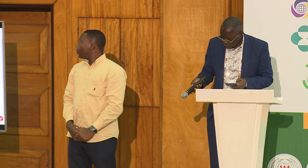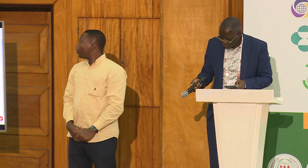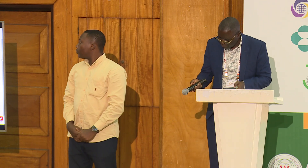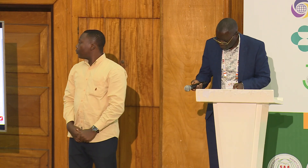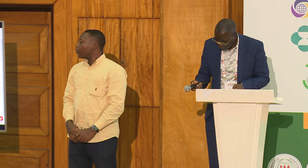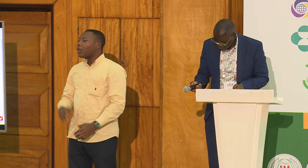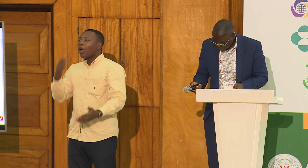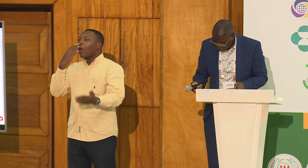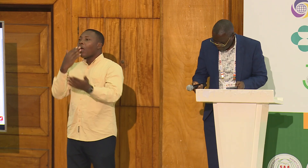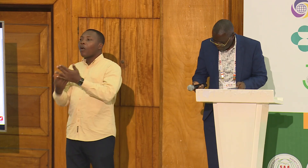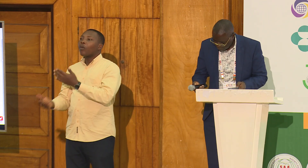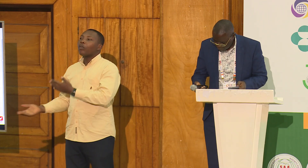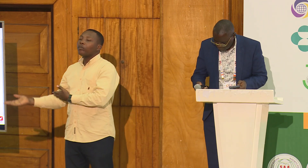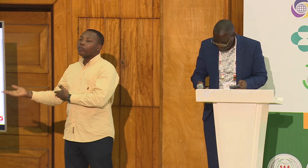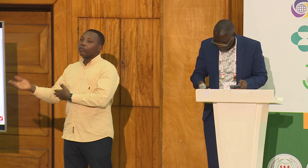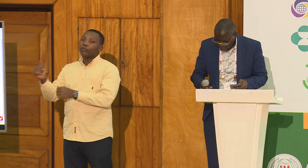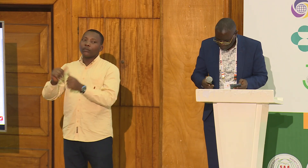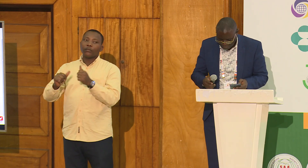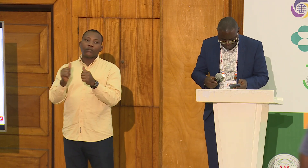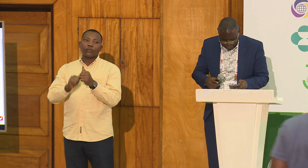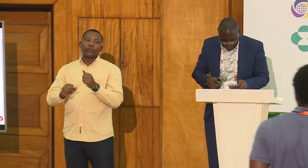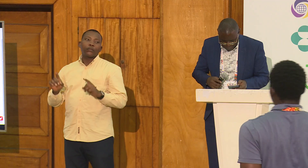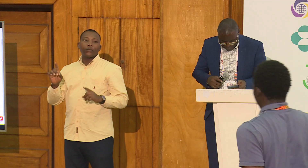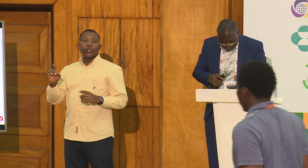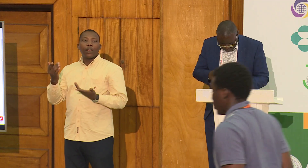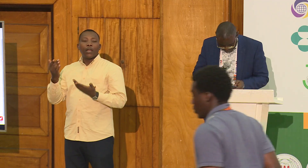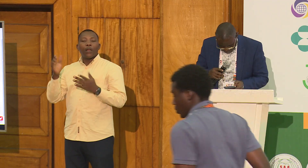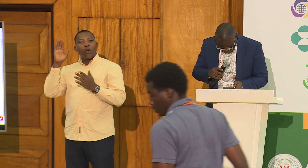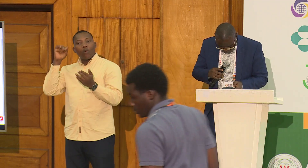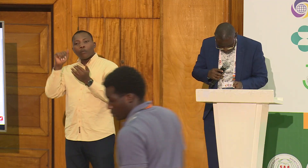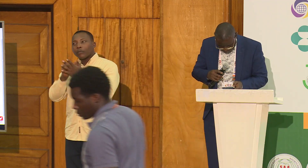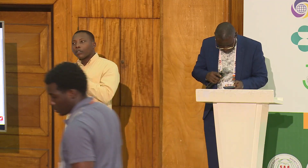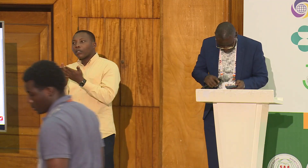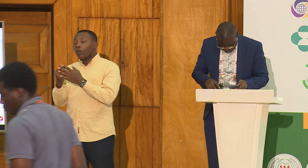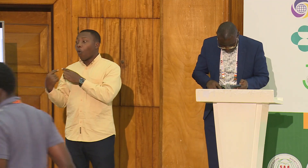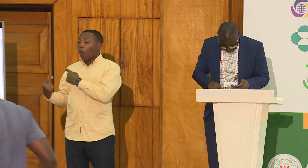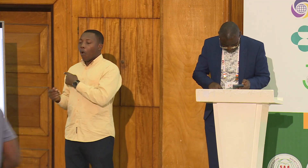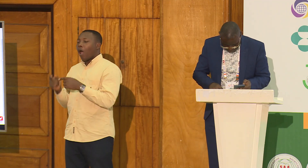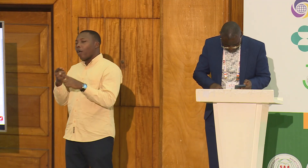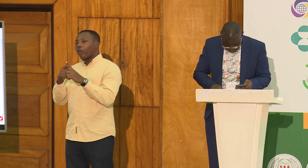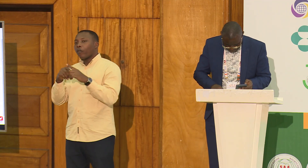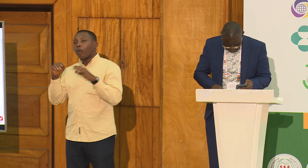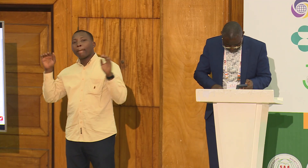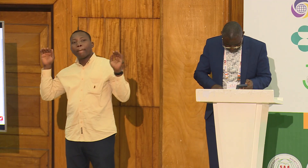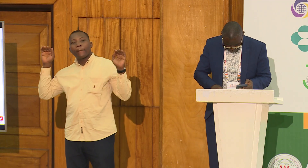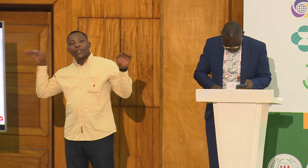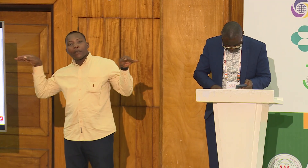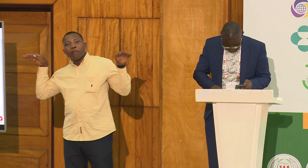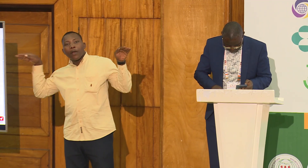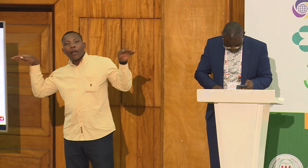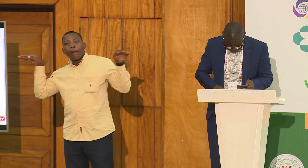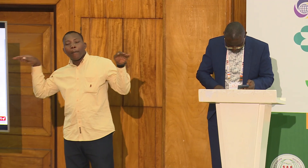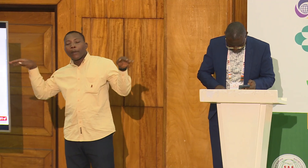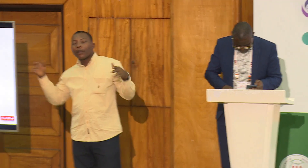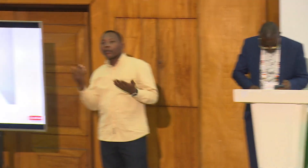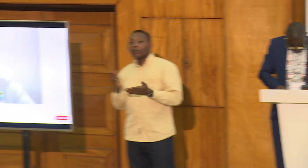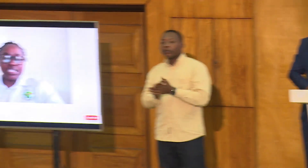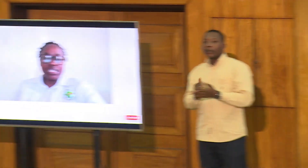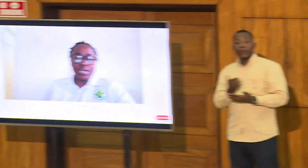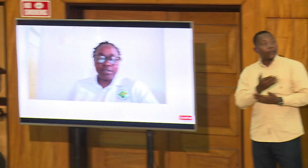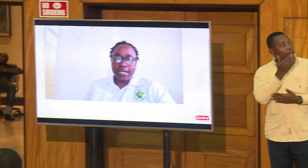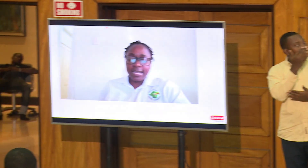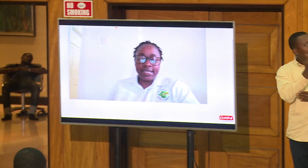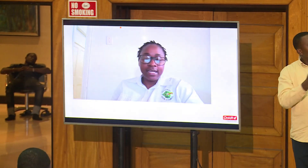Morning, everyone. I hope you can hear me very well from Zimbabwe. This is my